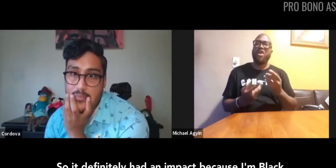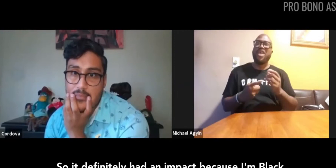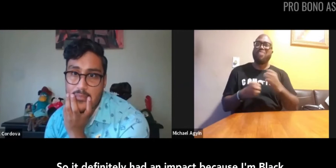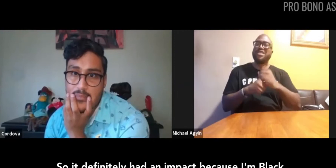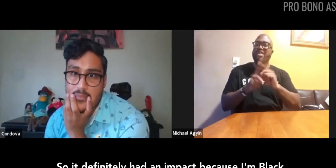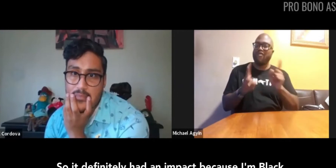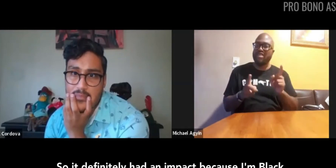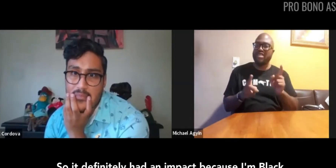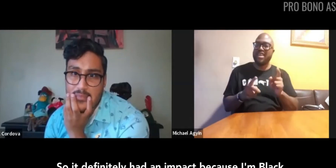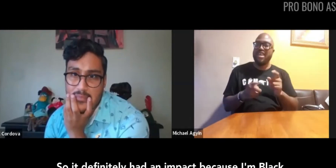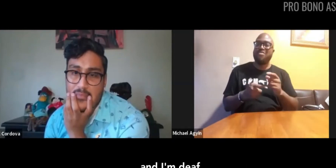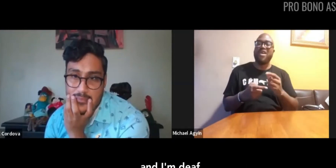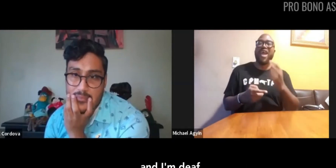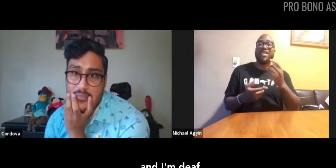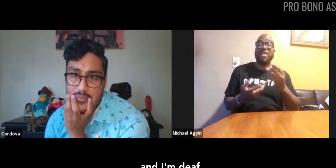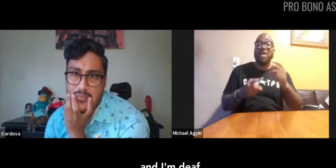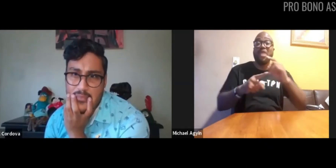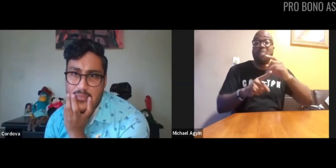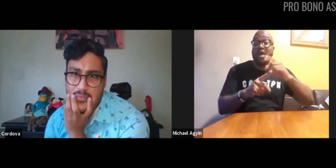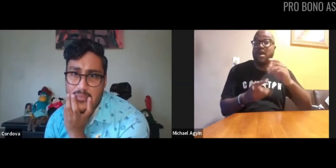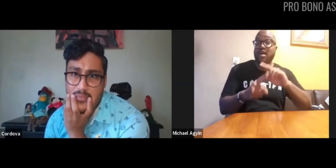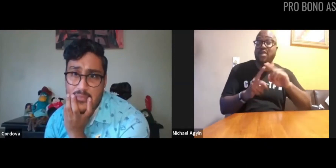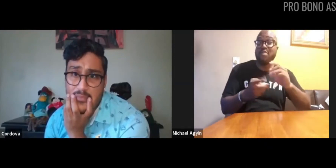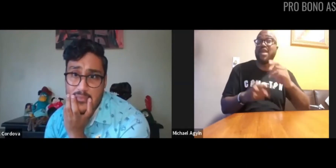So it definitely had an impact because I'm black and I'm deaf.